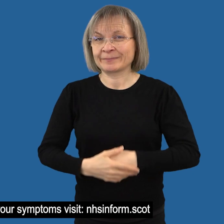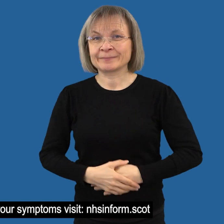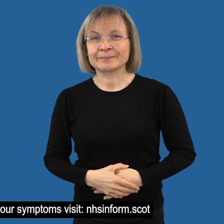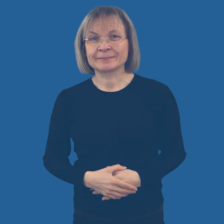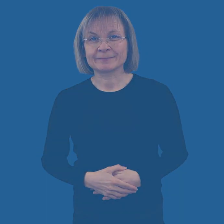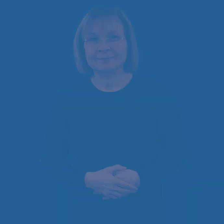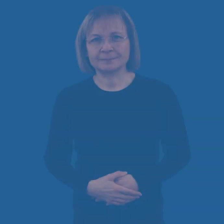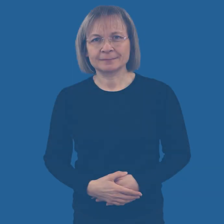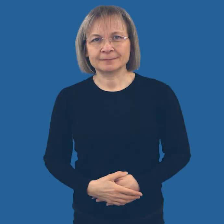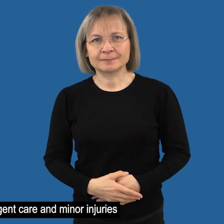nhsinform.scot.